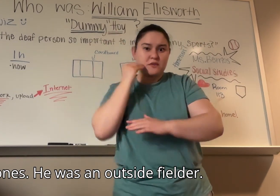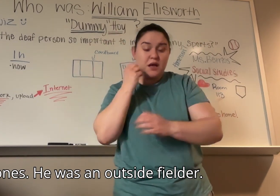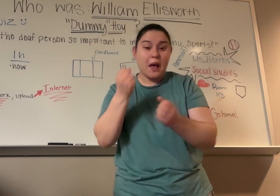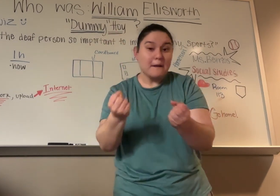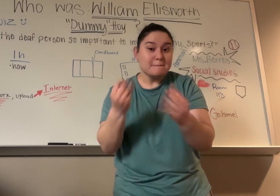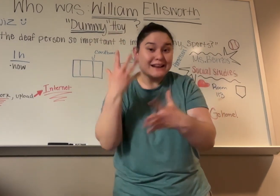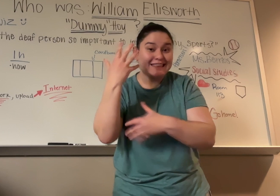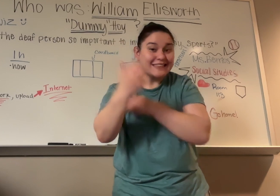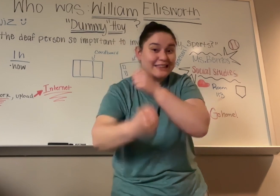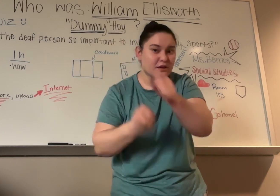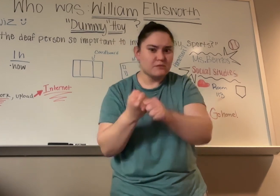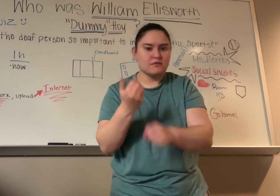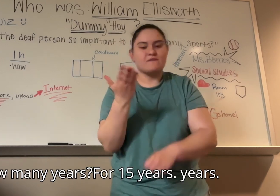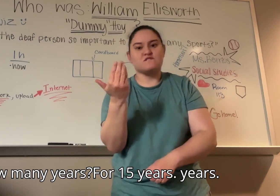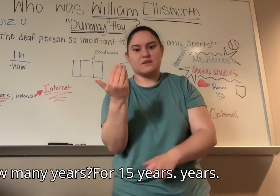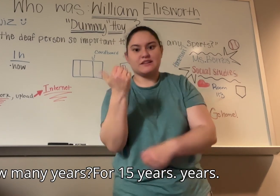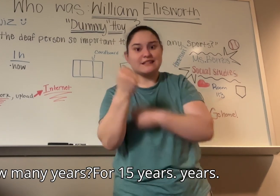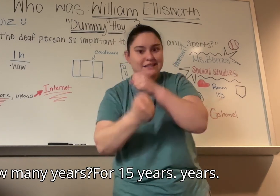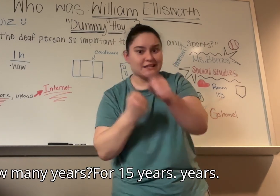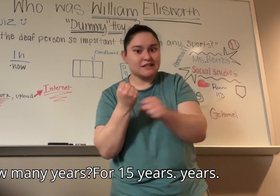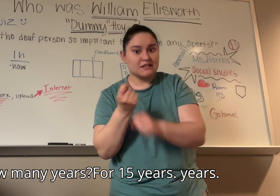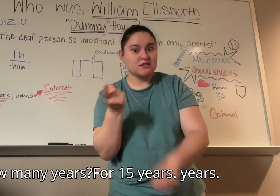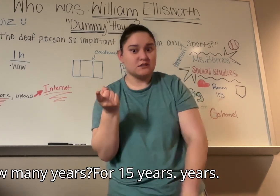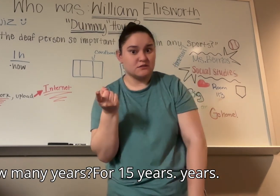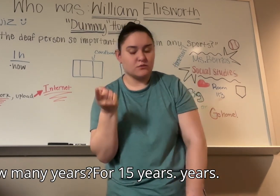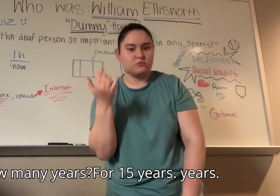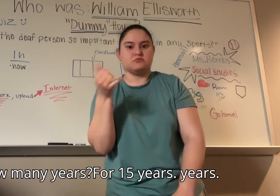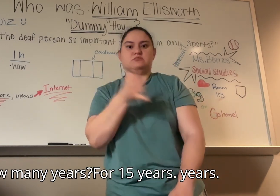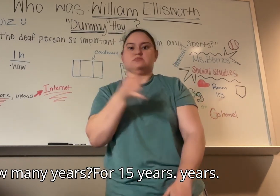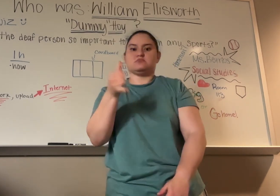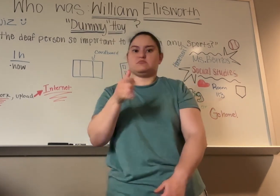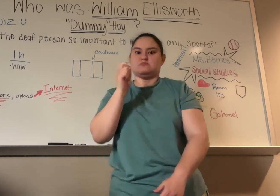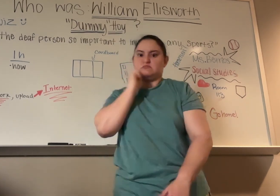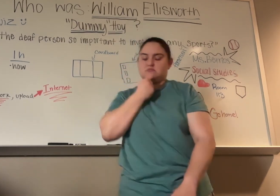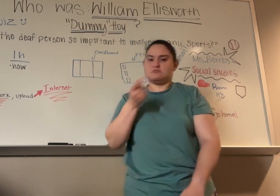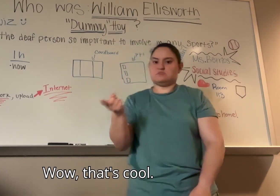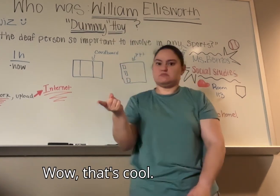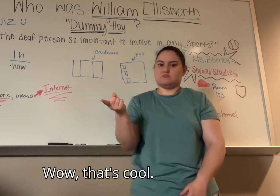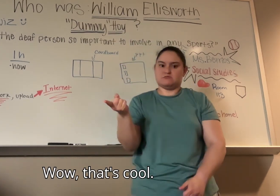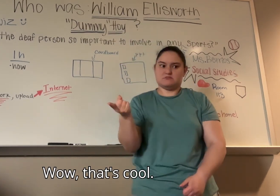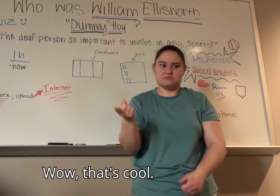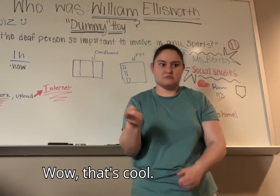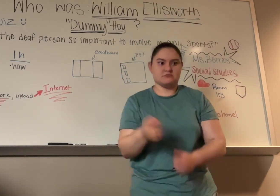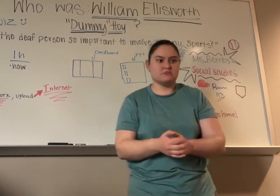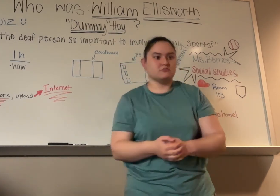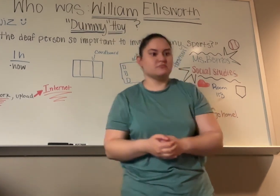fielder. How many years? For 15 years. Wow, that's cool.